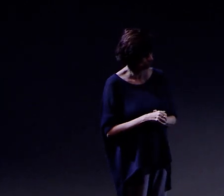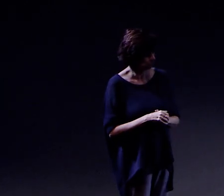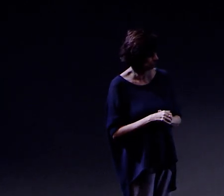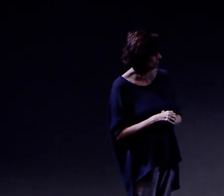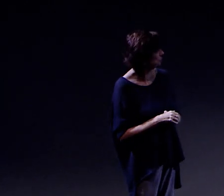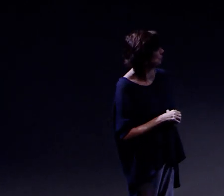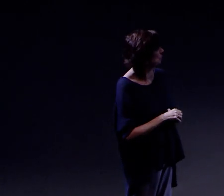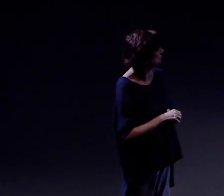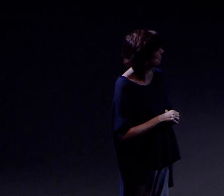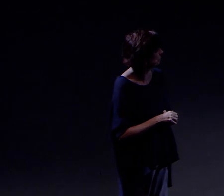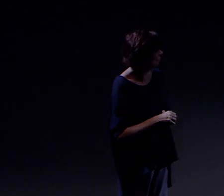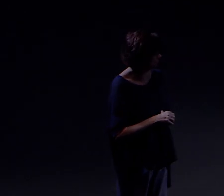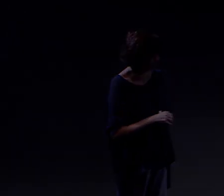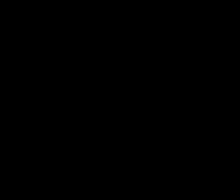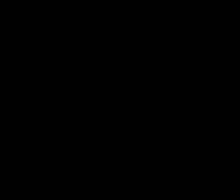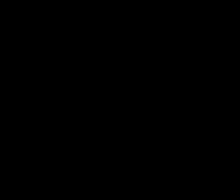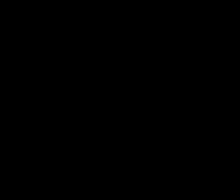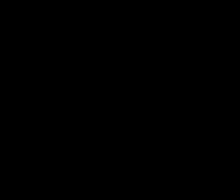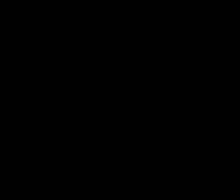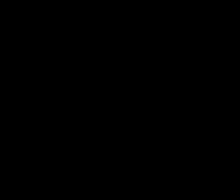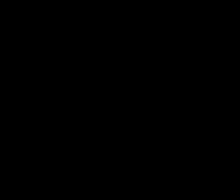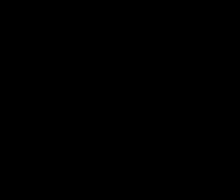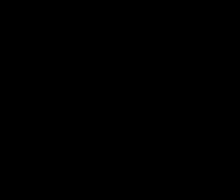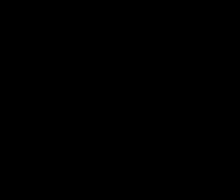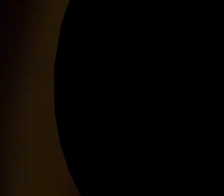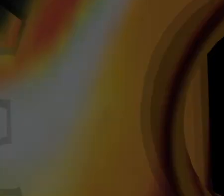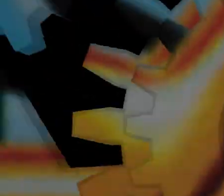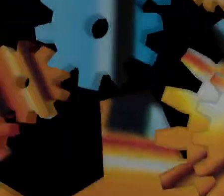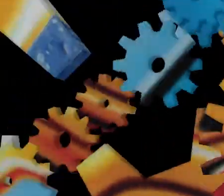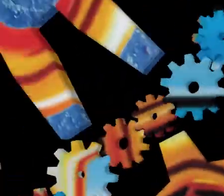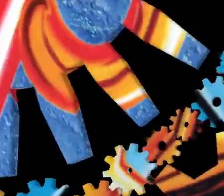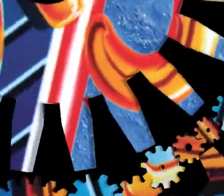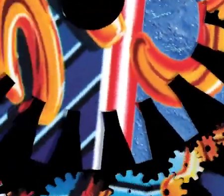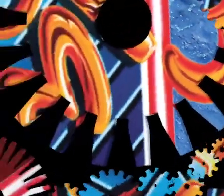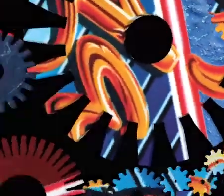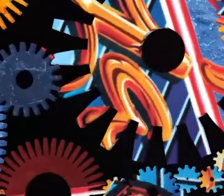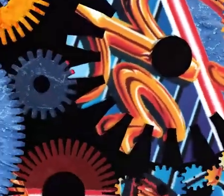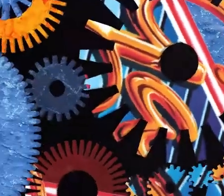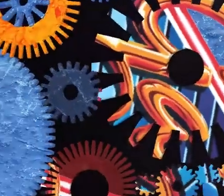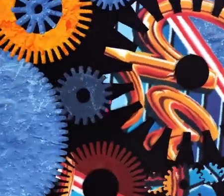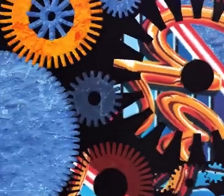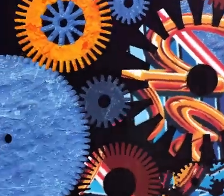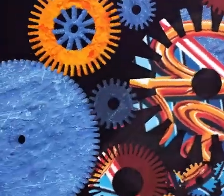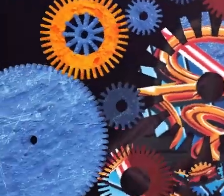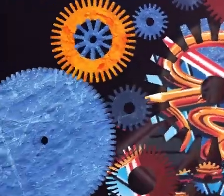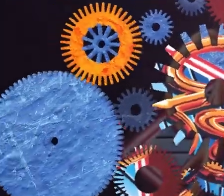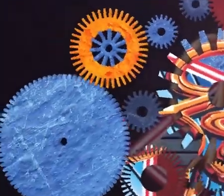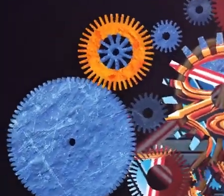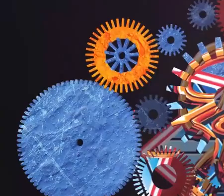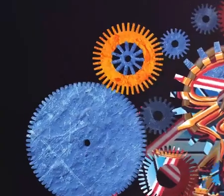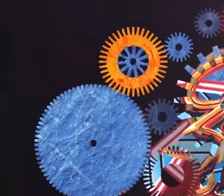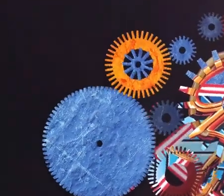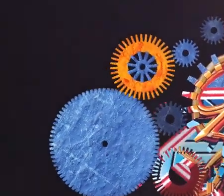run here. I clicked twice.